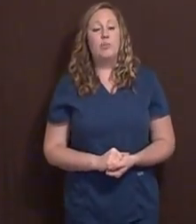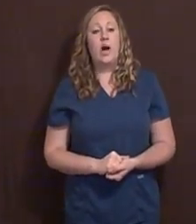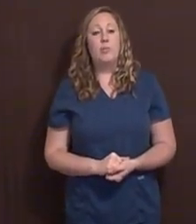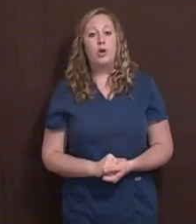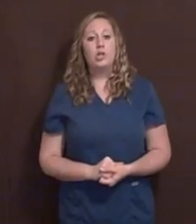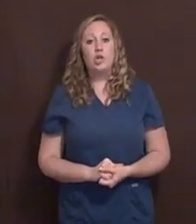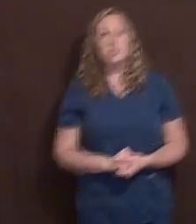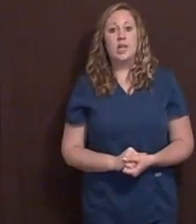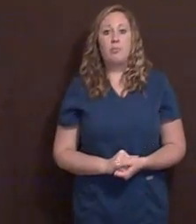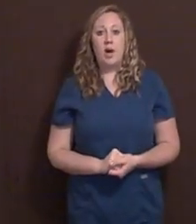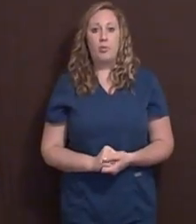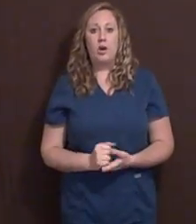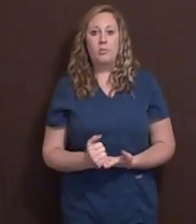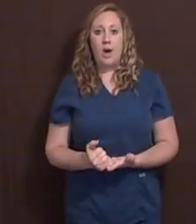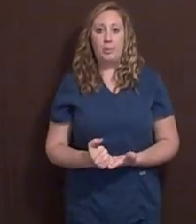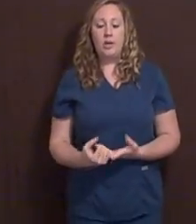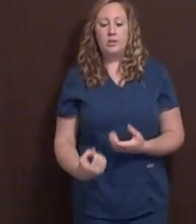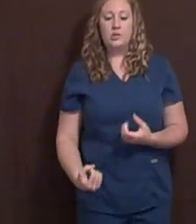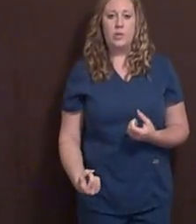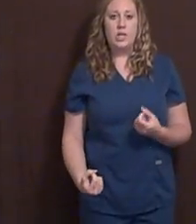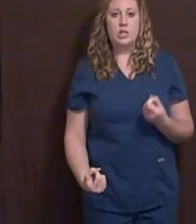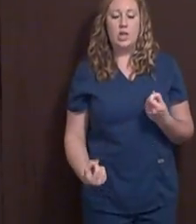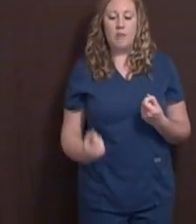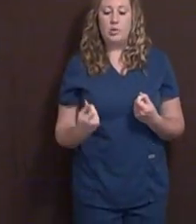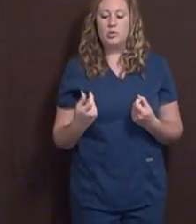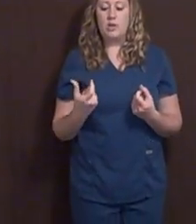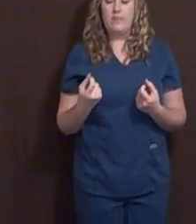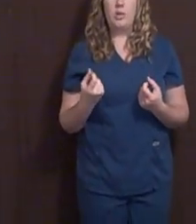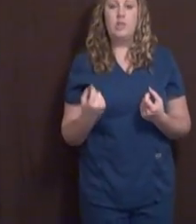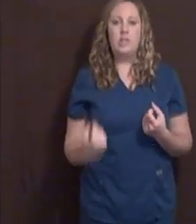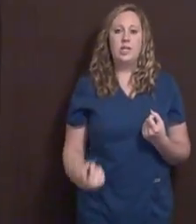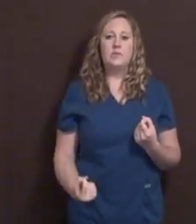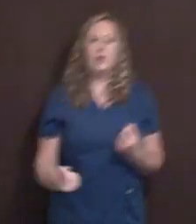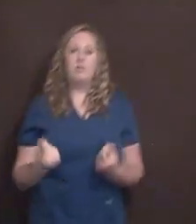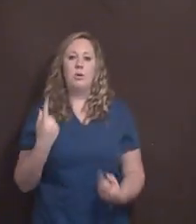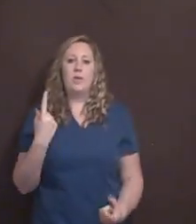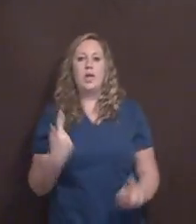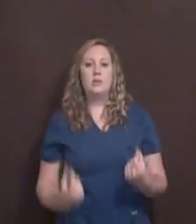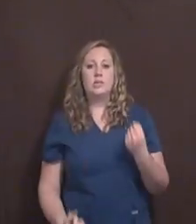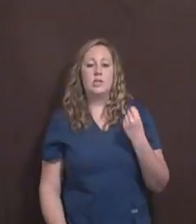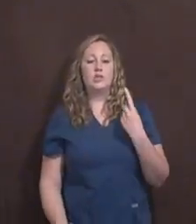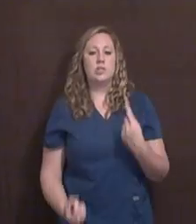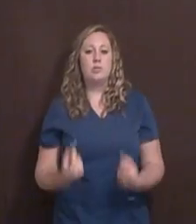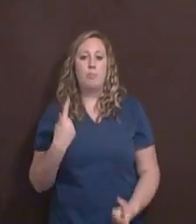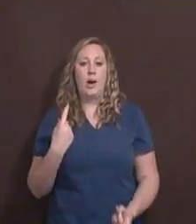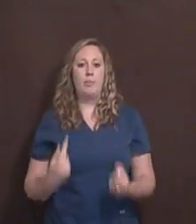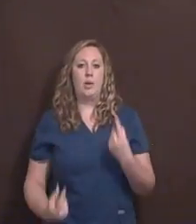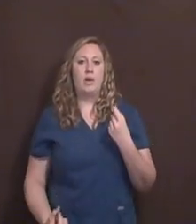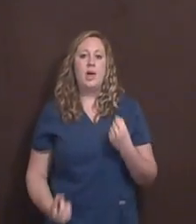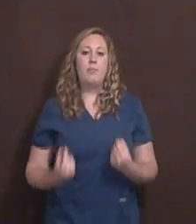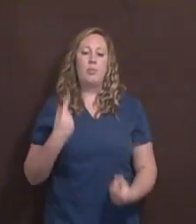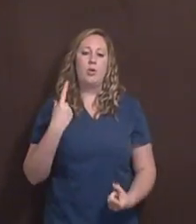for popcorn looks like popcorn popping. So we're going to use our thumb and index finger of both hands and just pop them up. Popcorn.